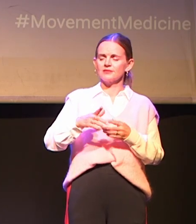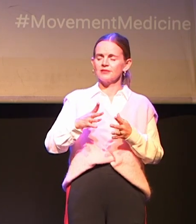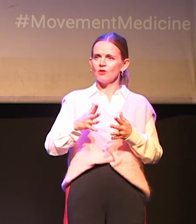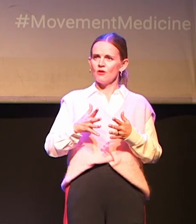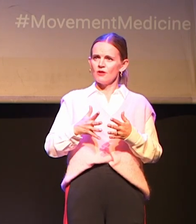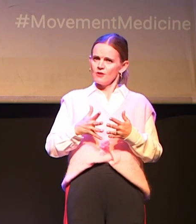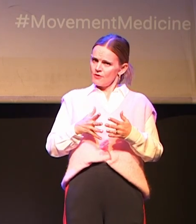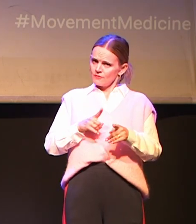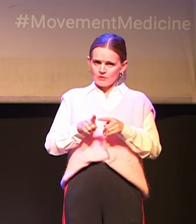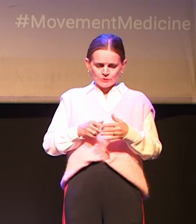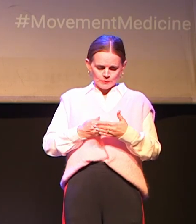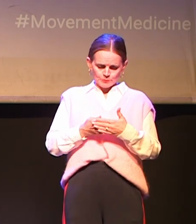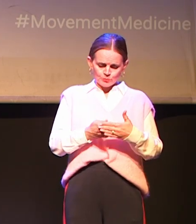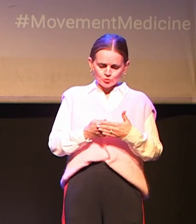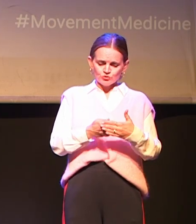but I